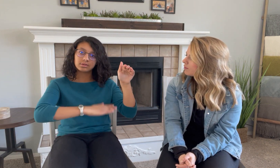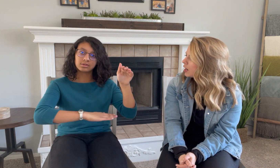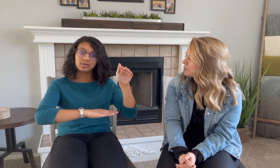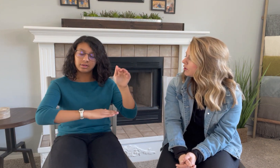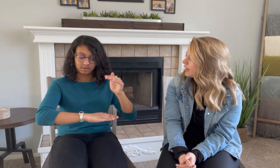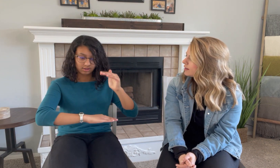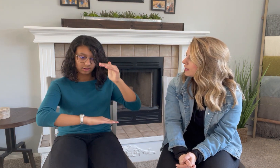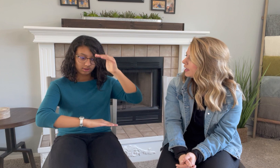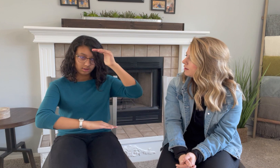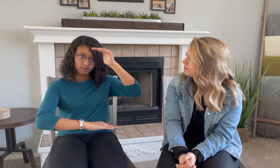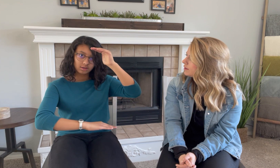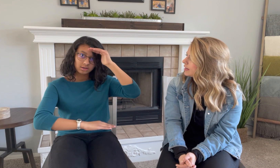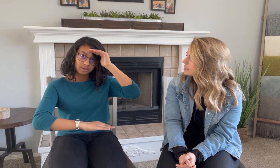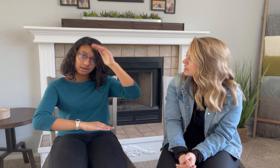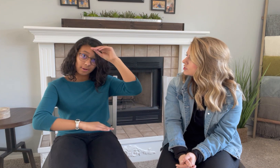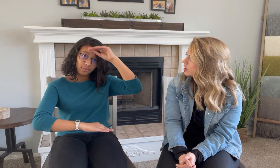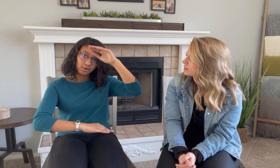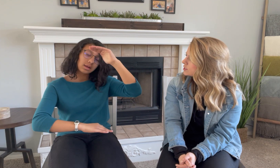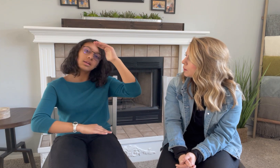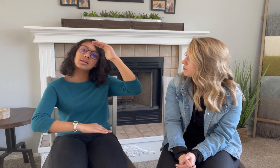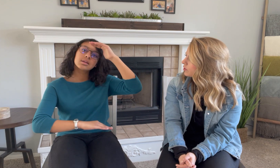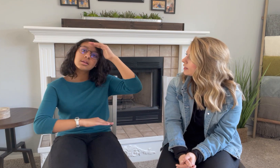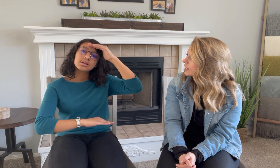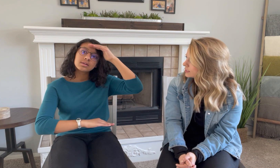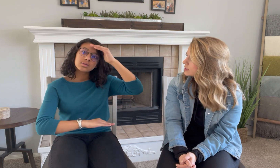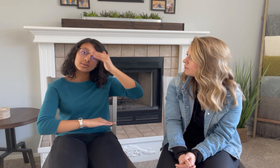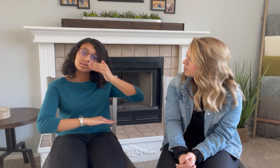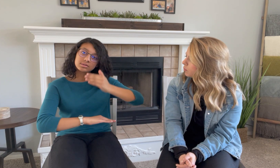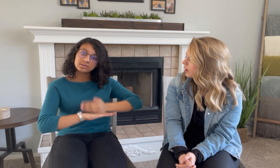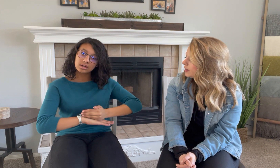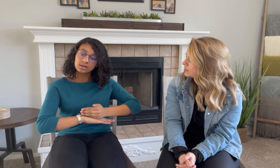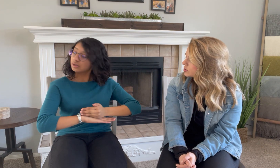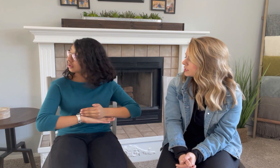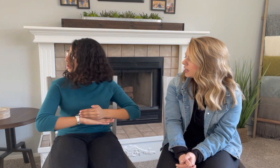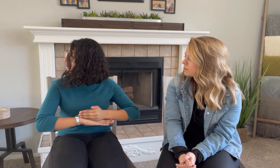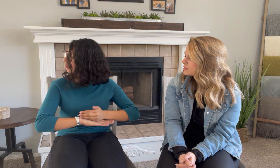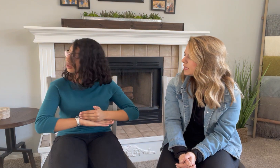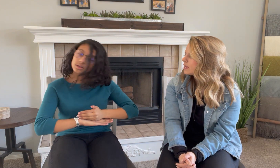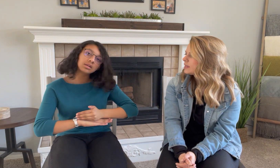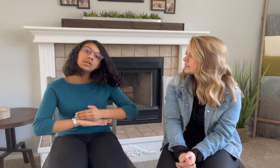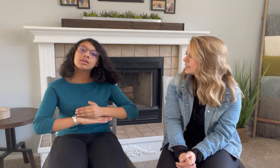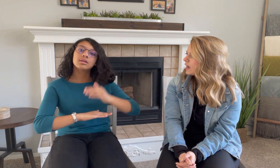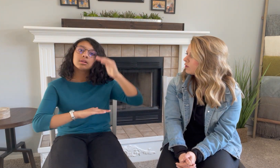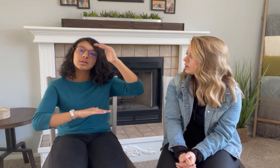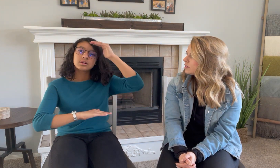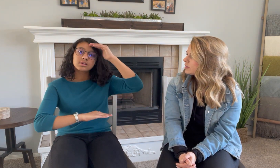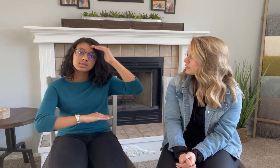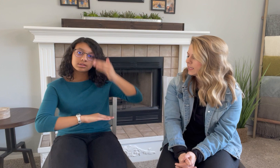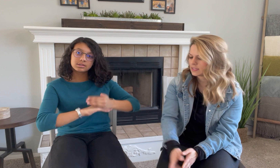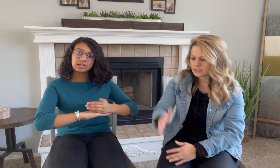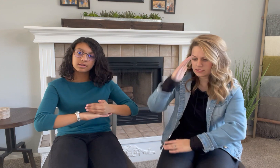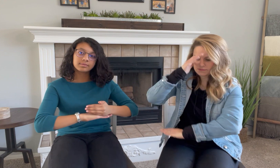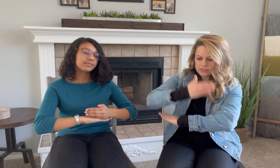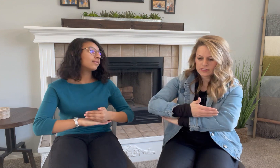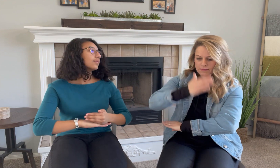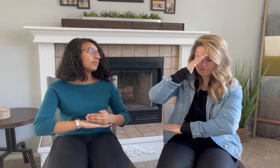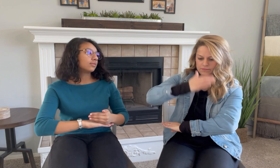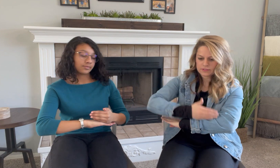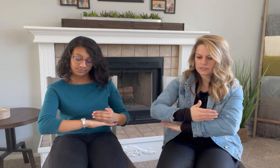cup your hand again, and it's gonna start at the top of your head like the sign for boy, and it just comes down like this,